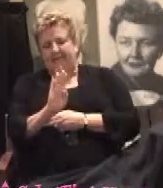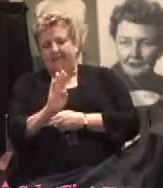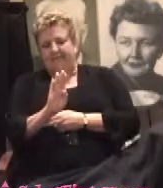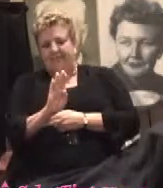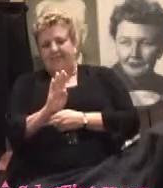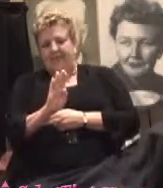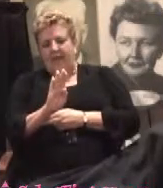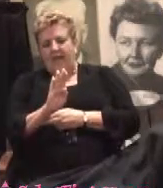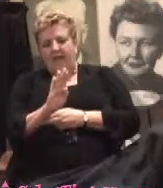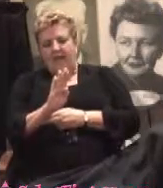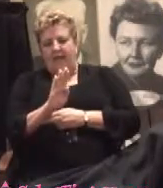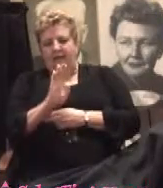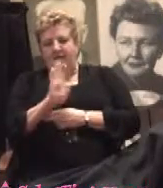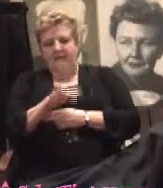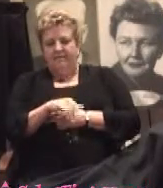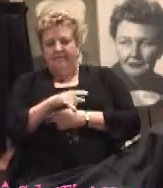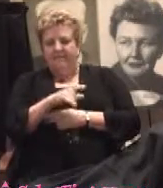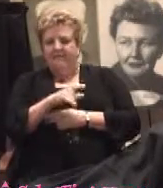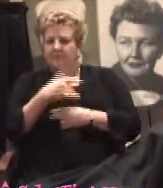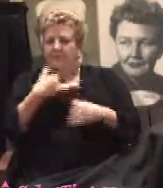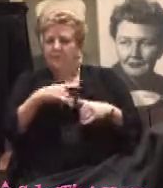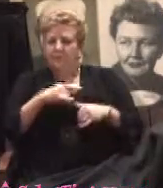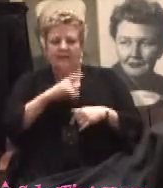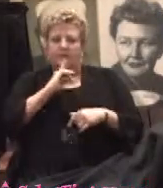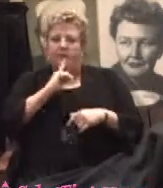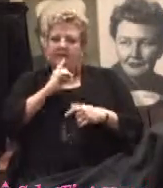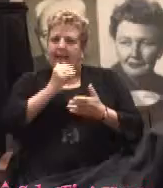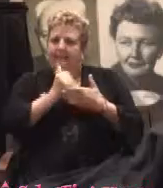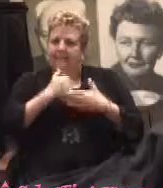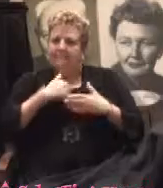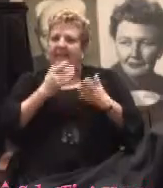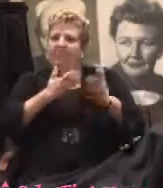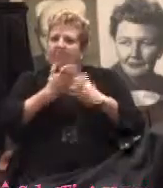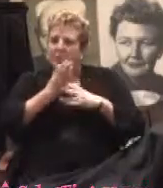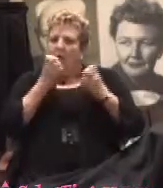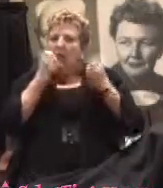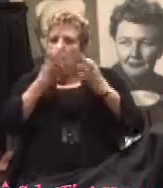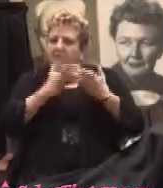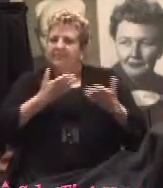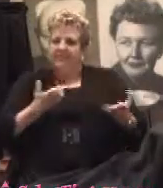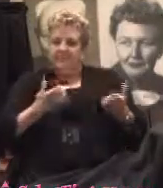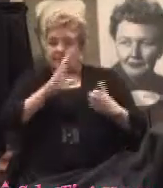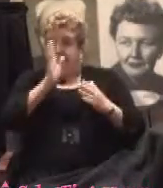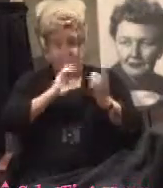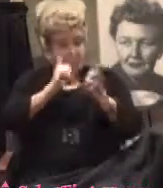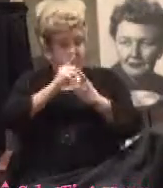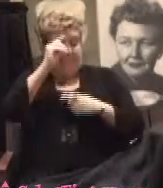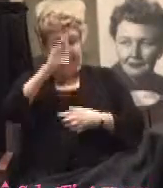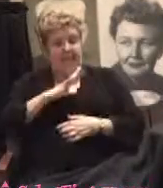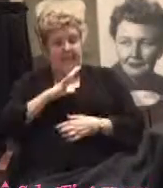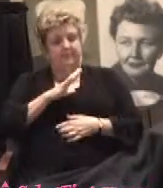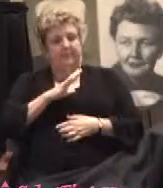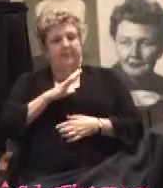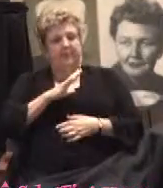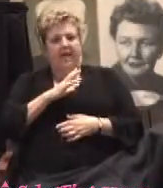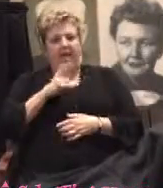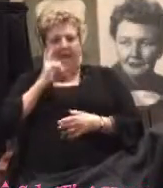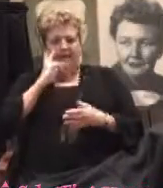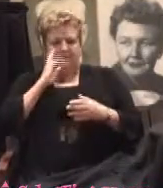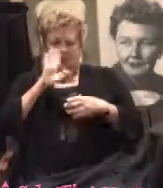he meant a lot to me. Sandy helped me through a lot of things, and I'd never met the man. And I saw he was on the pamphlet, and I didn't know he was from